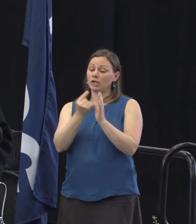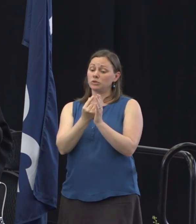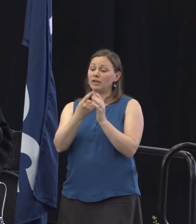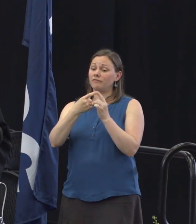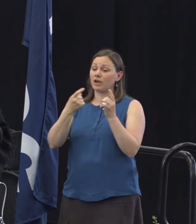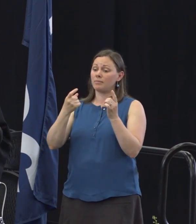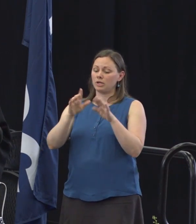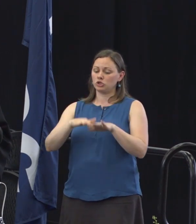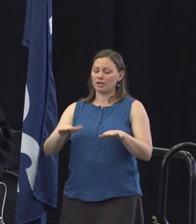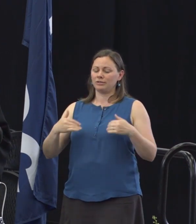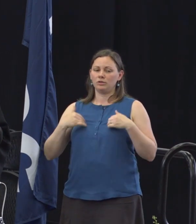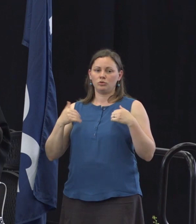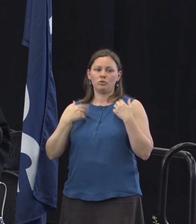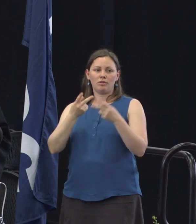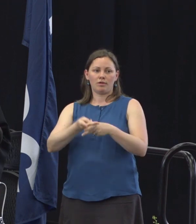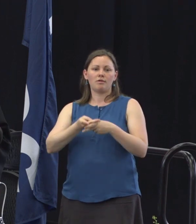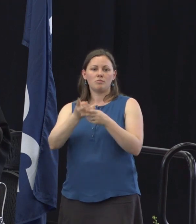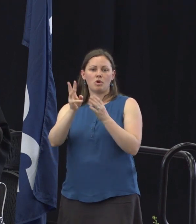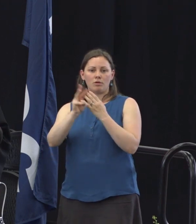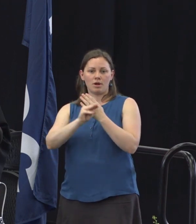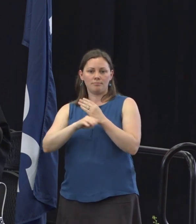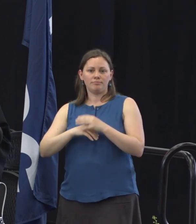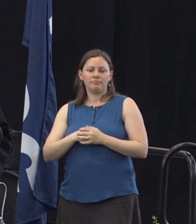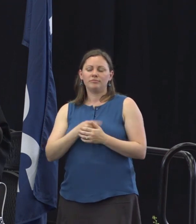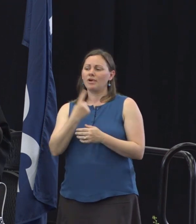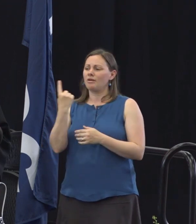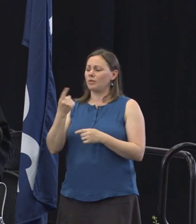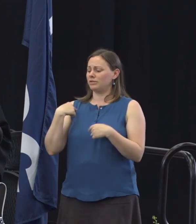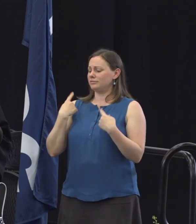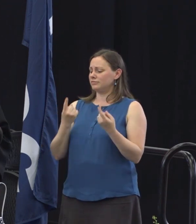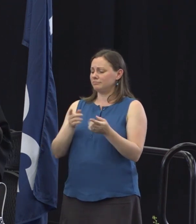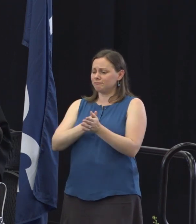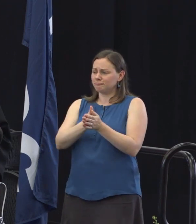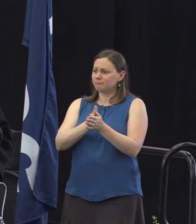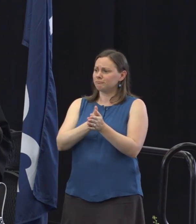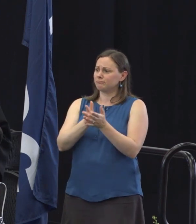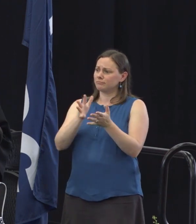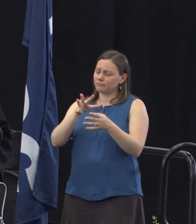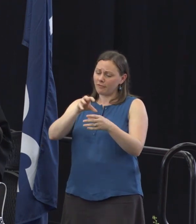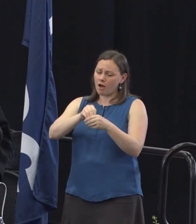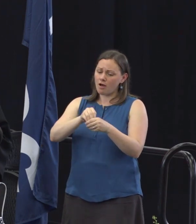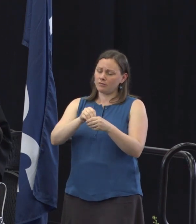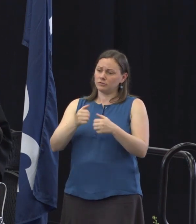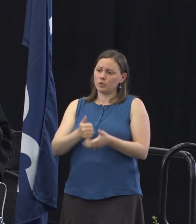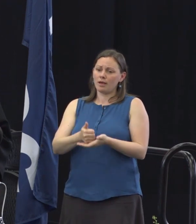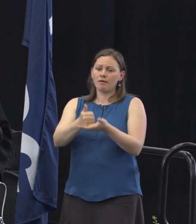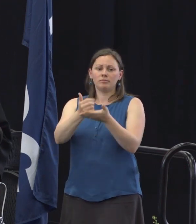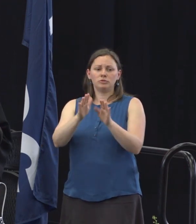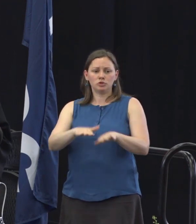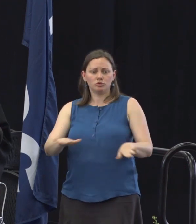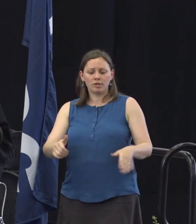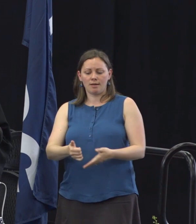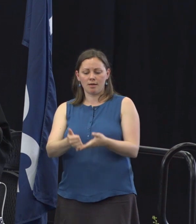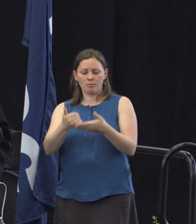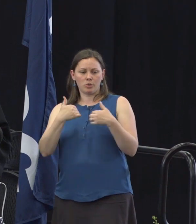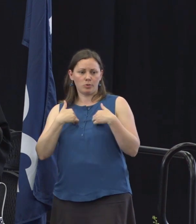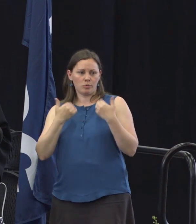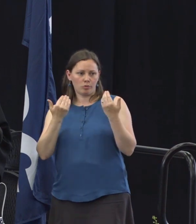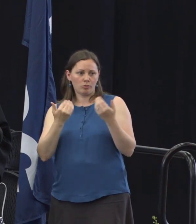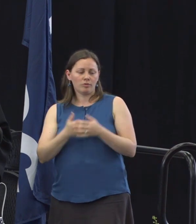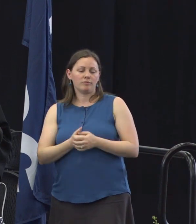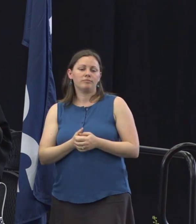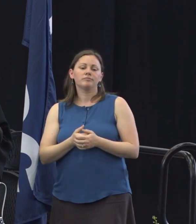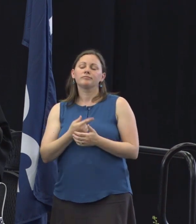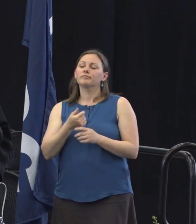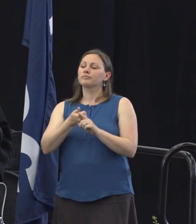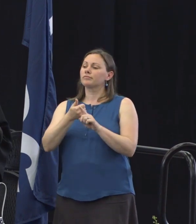Care program. She's always had a passion for working with and helping children and youth. She's an active volunteer